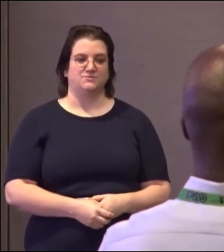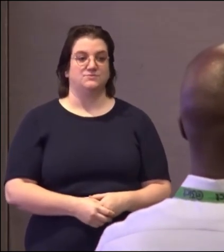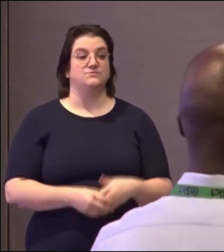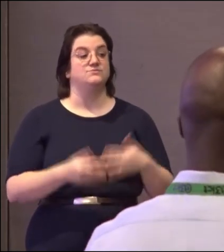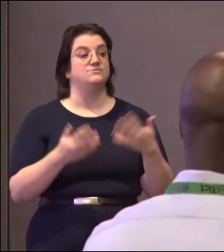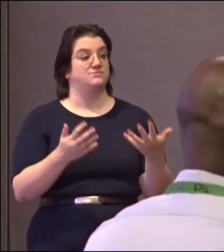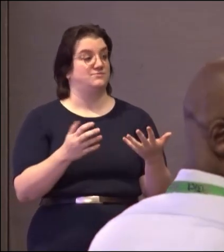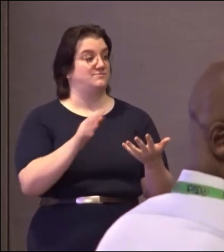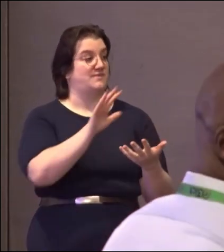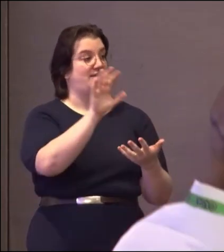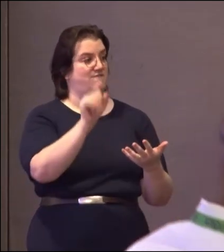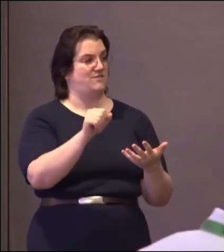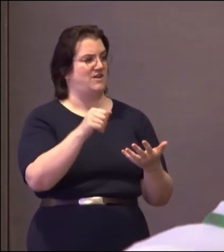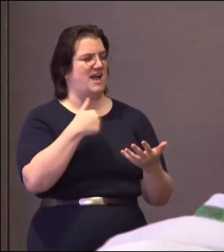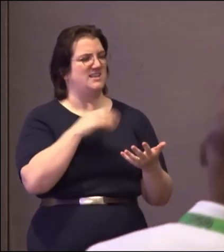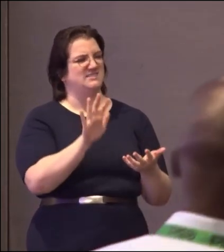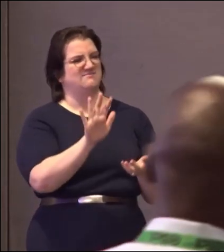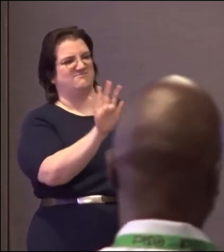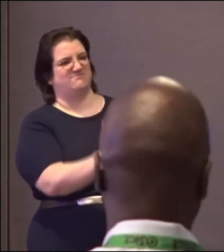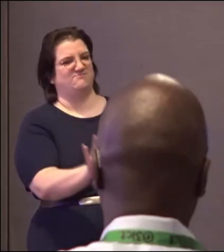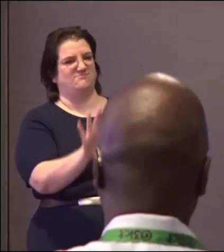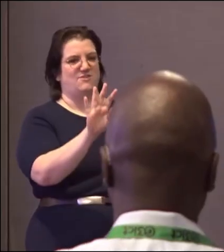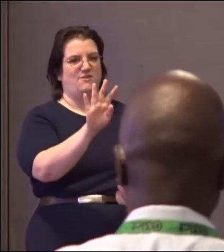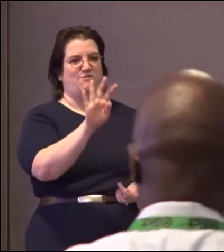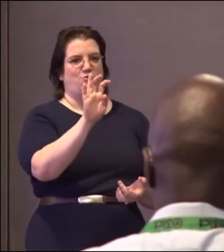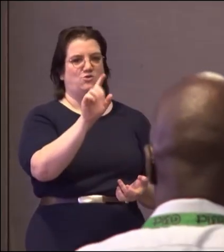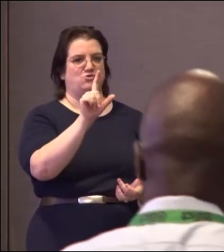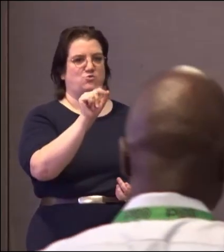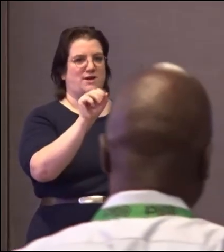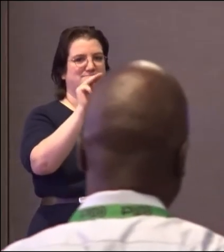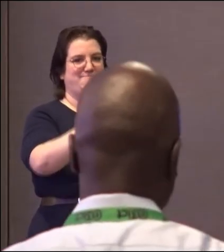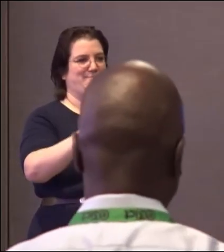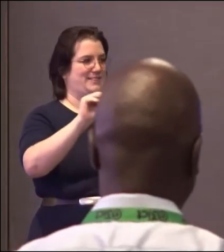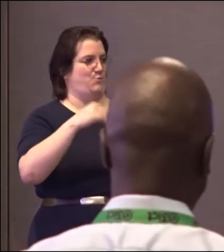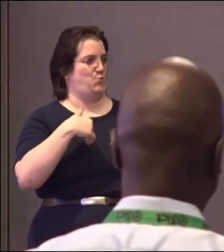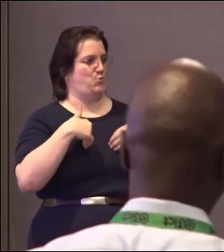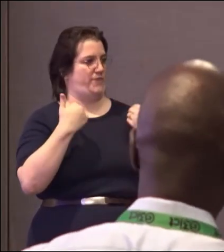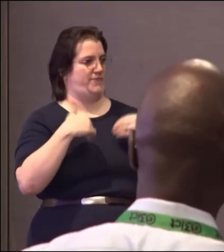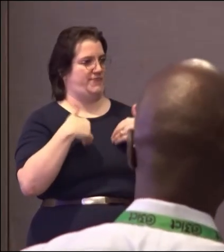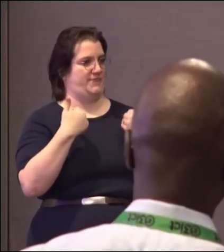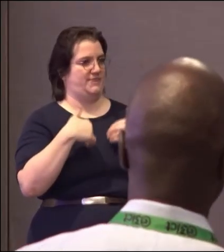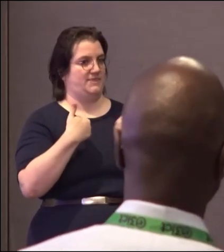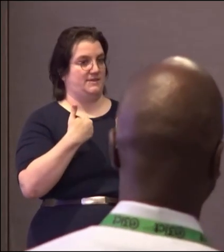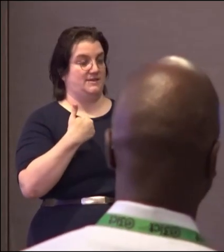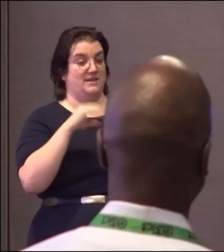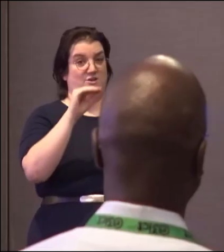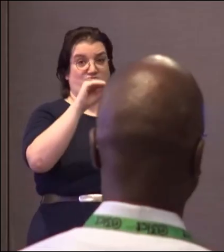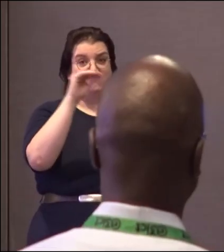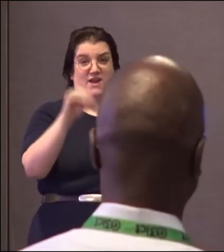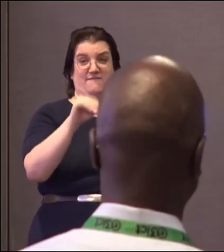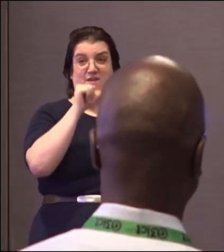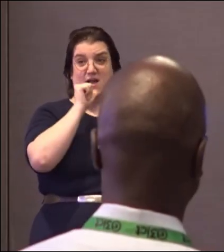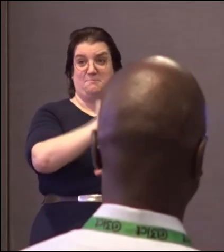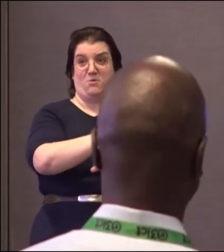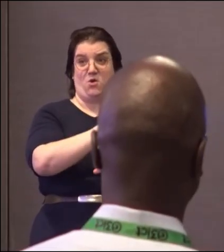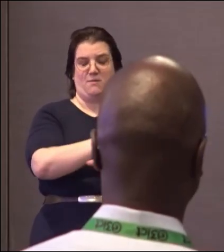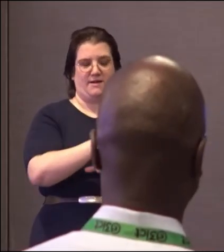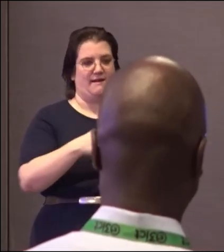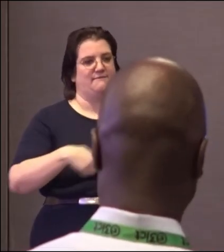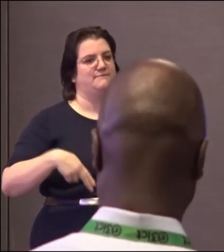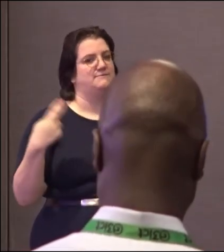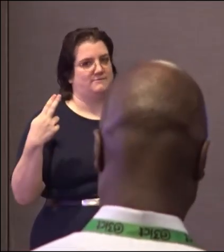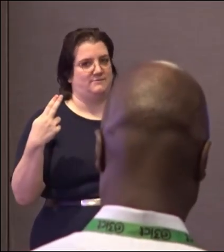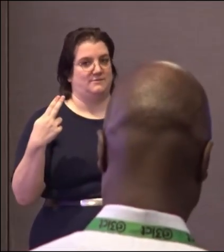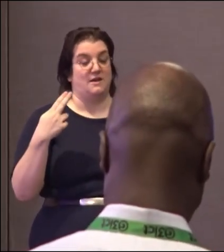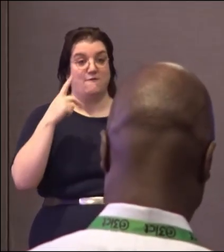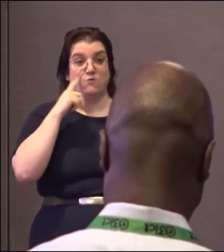So Africa has roughly around 420 million youth, and the rate of unemployment is very high. For